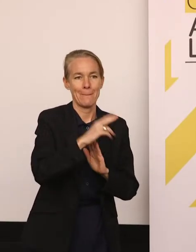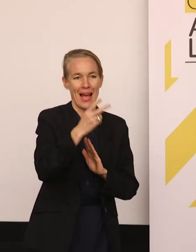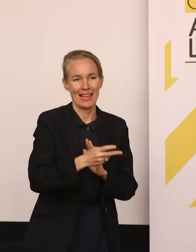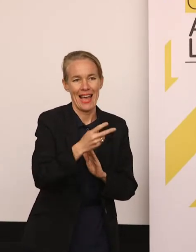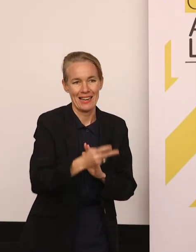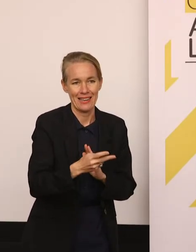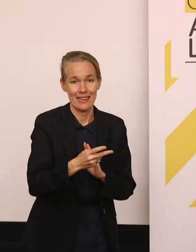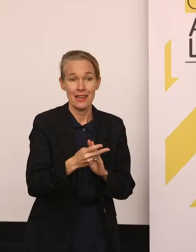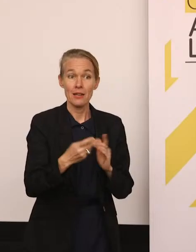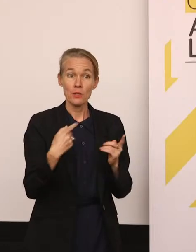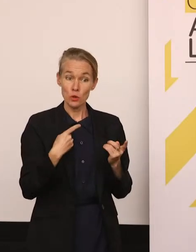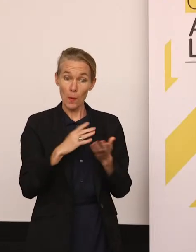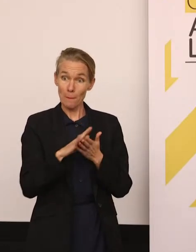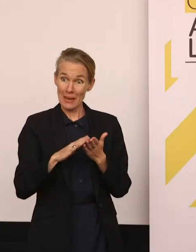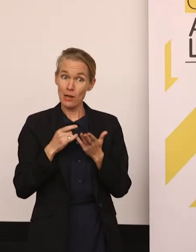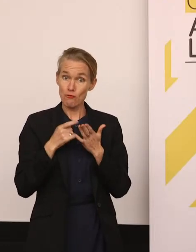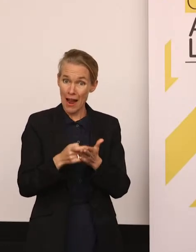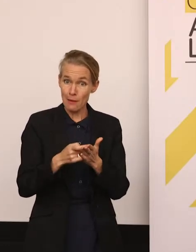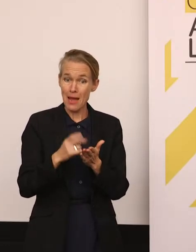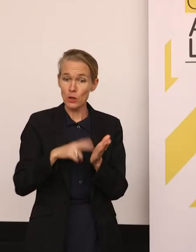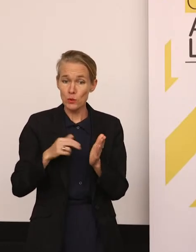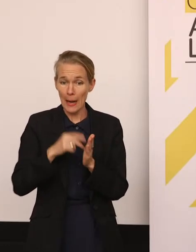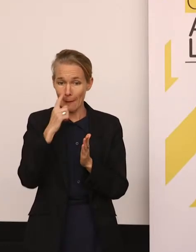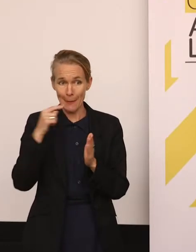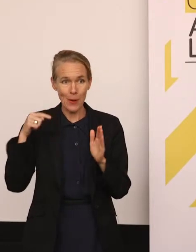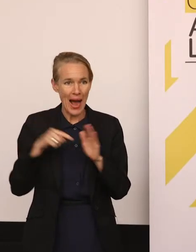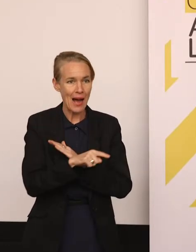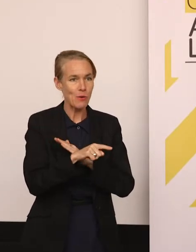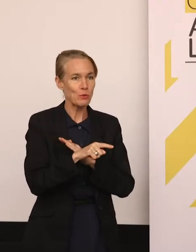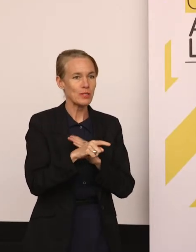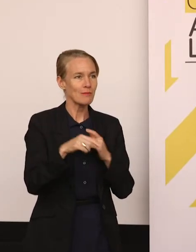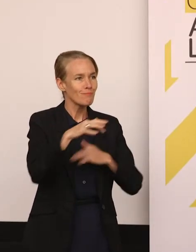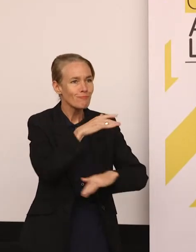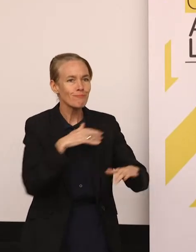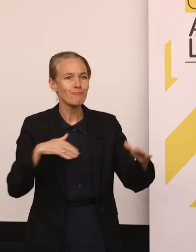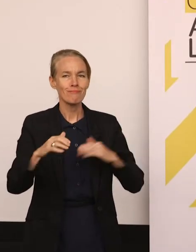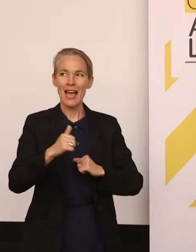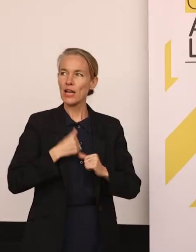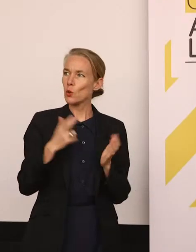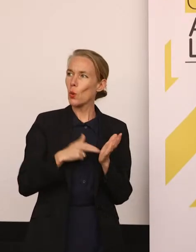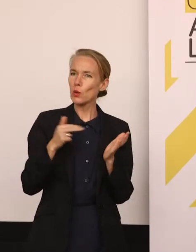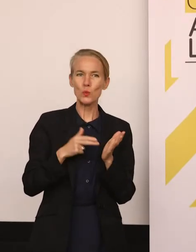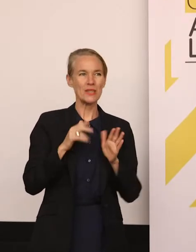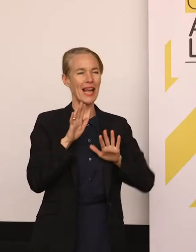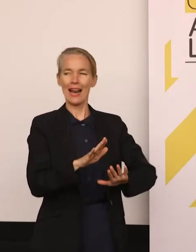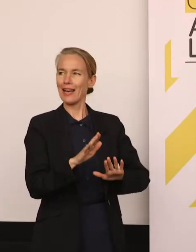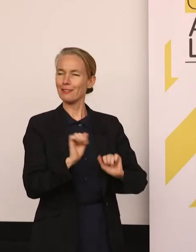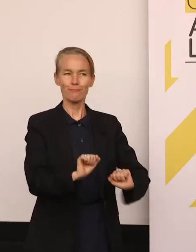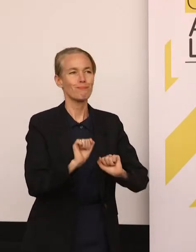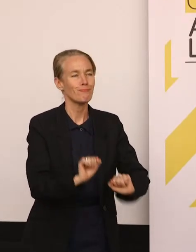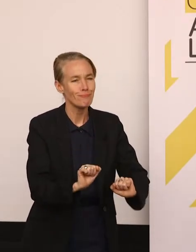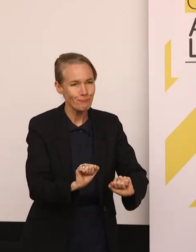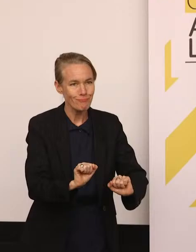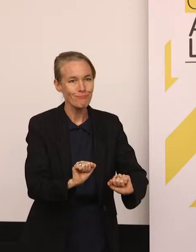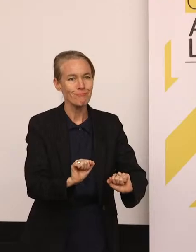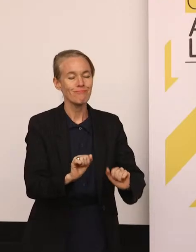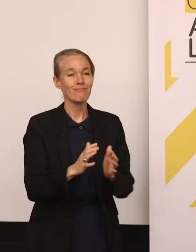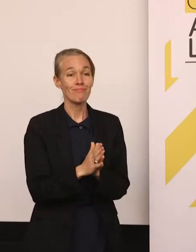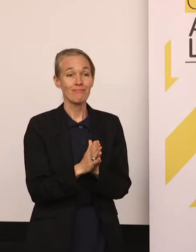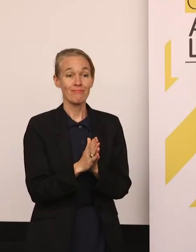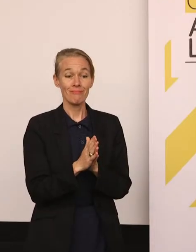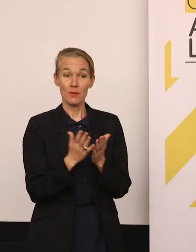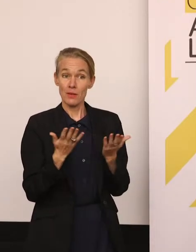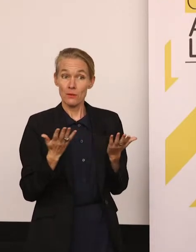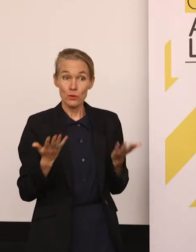doing things together, and it's about enjoying everything that this country has to offer. And the chance to